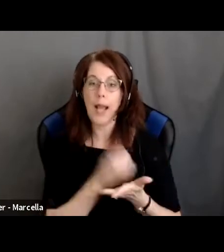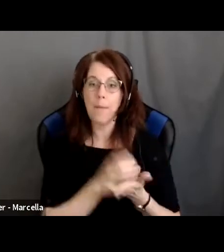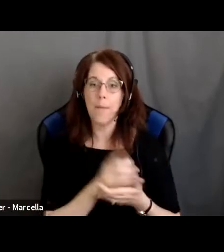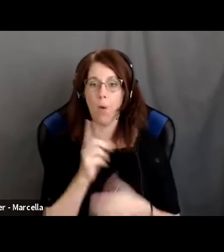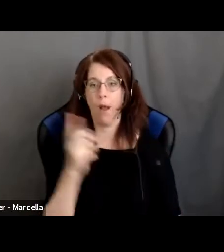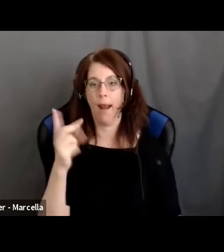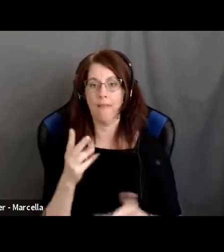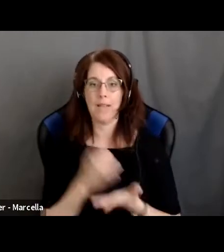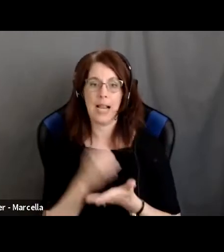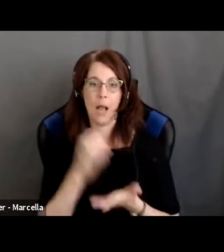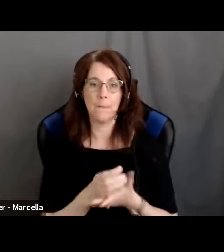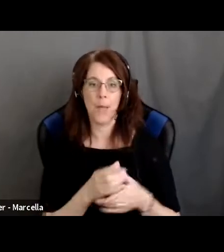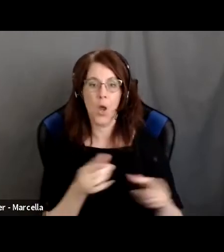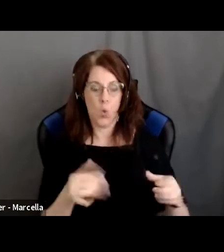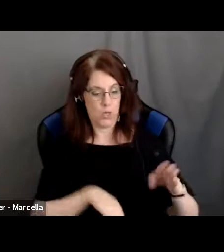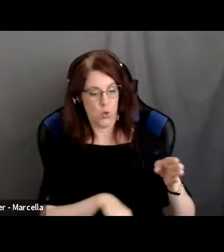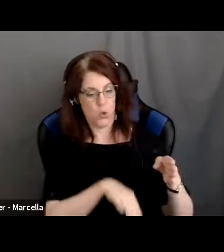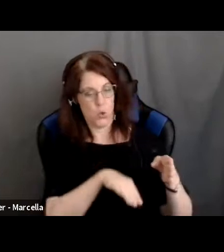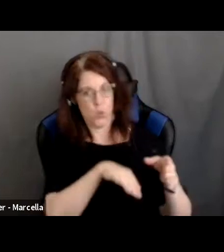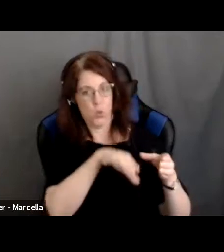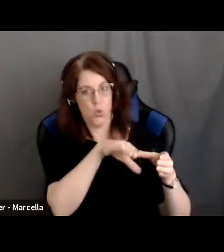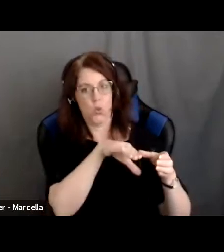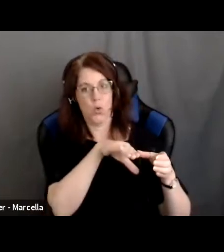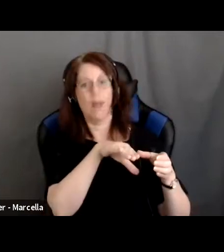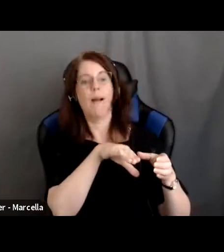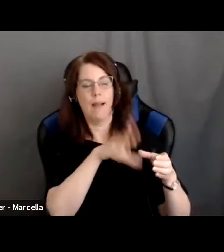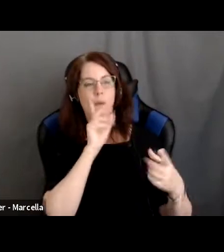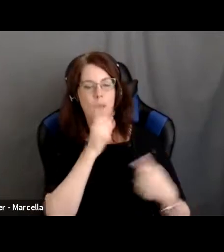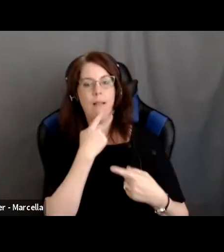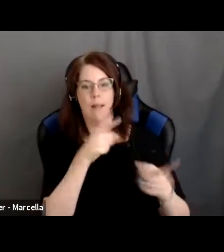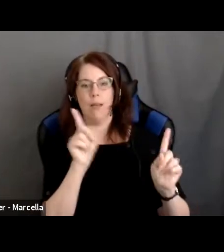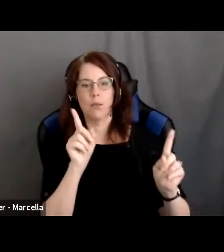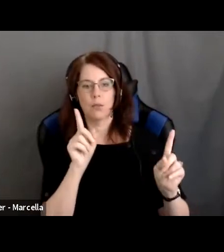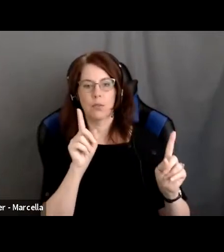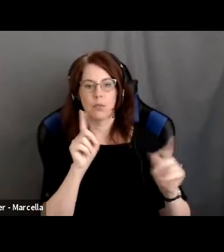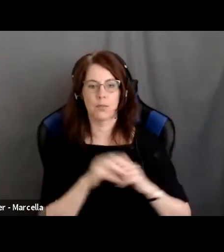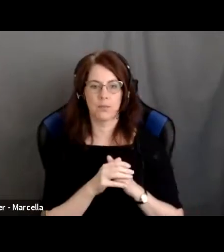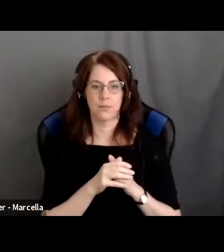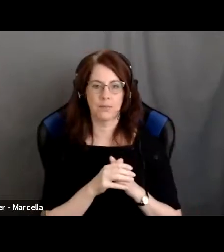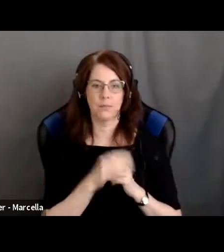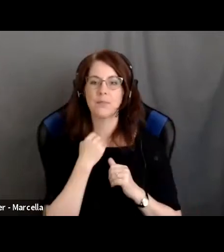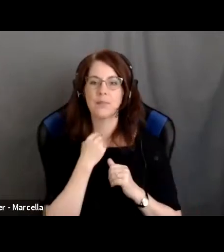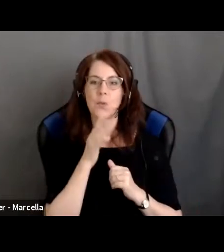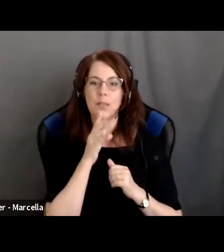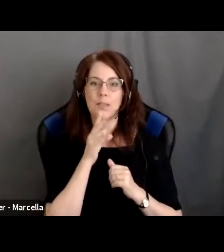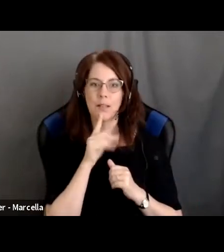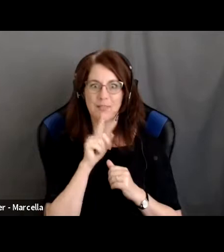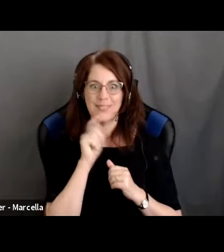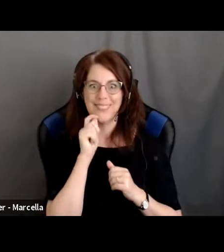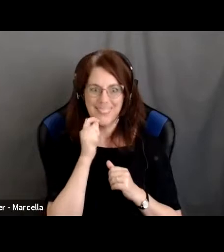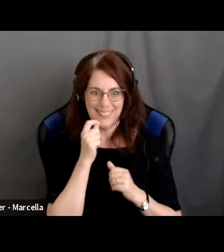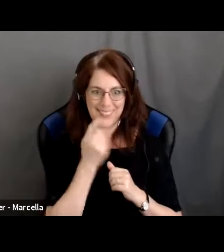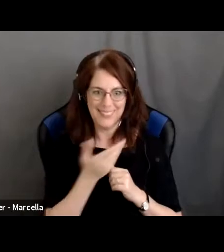cups, once you've hit that mark, it will announce that out loud. It's a pretty neat